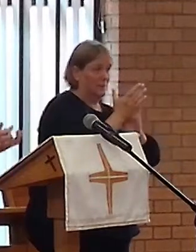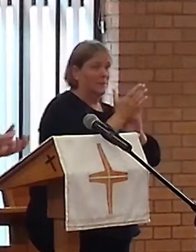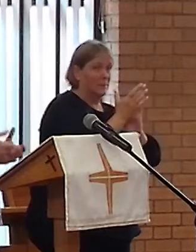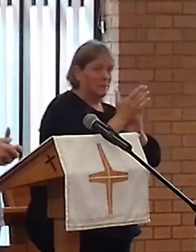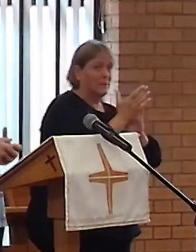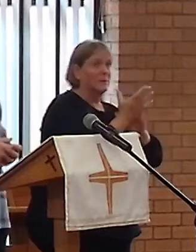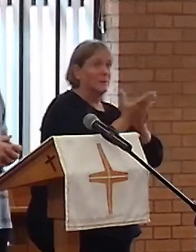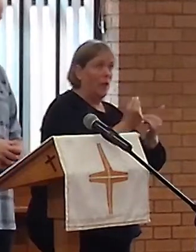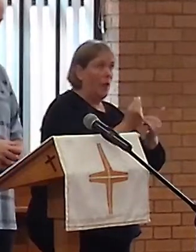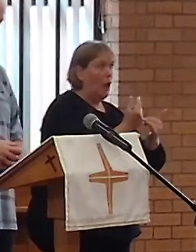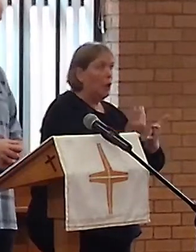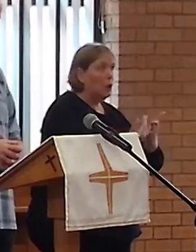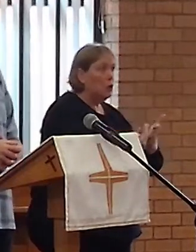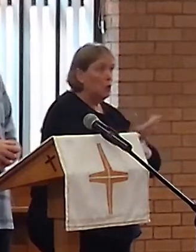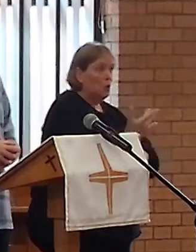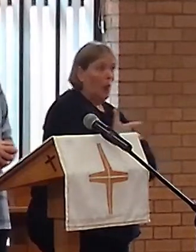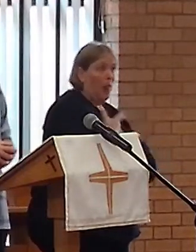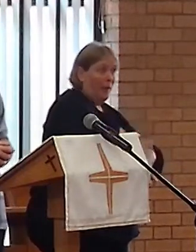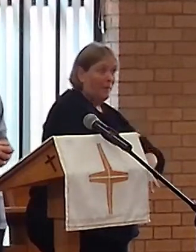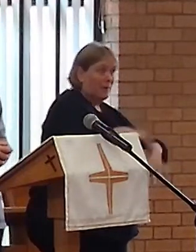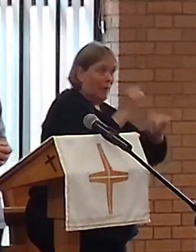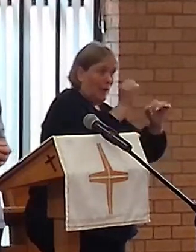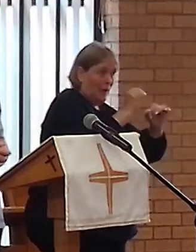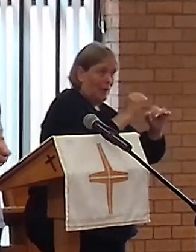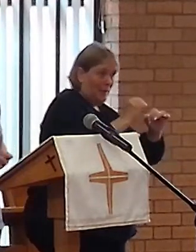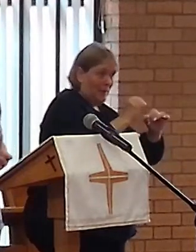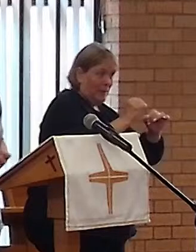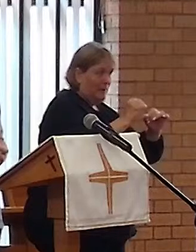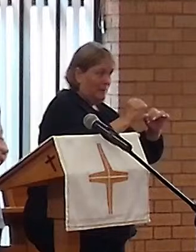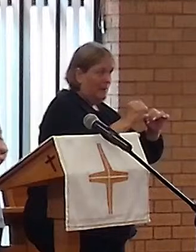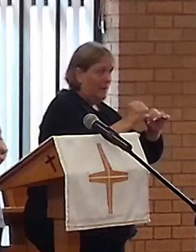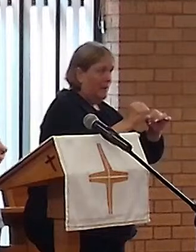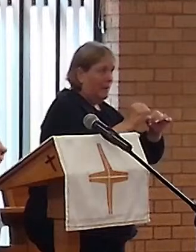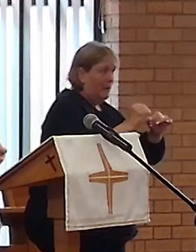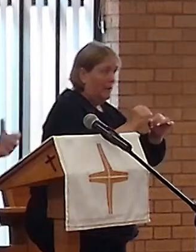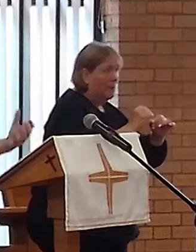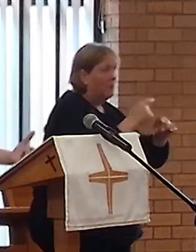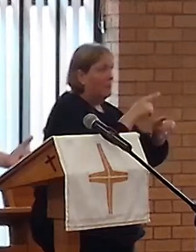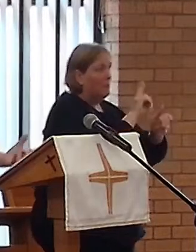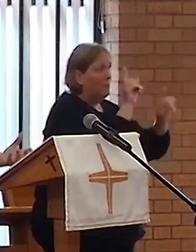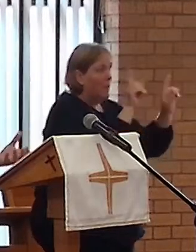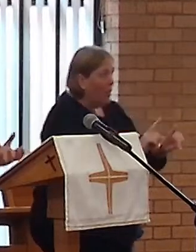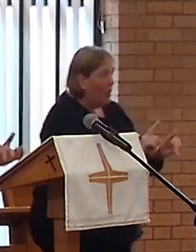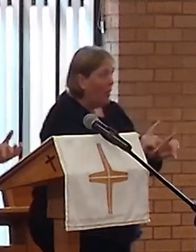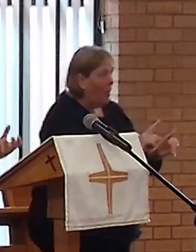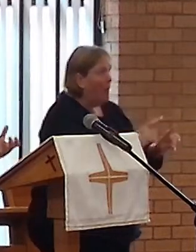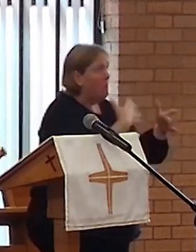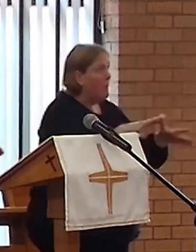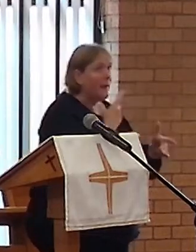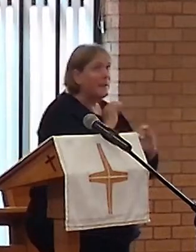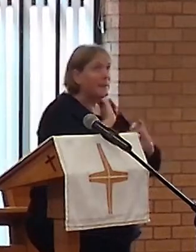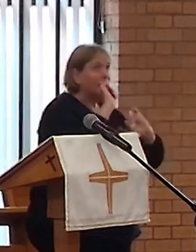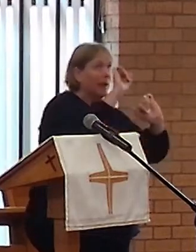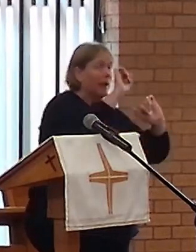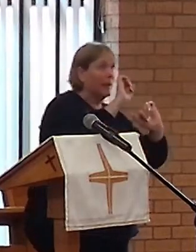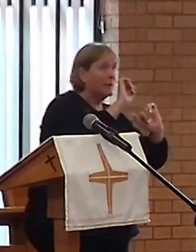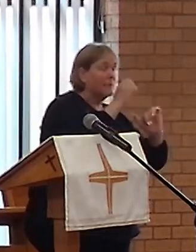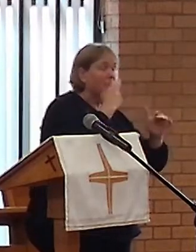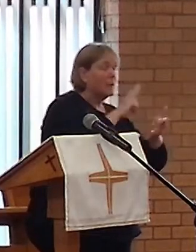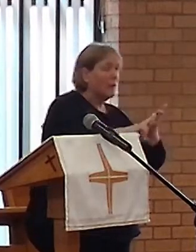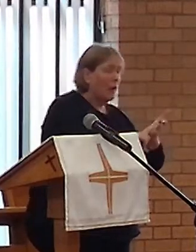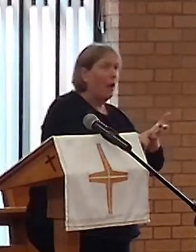this new life in Christ, those who've heard the message, believed it, and received the Holy Spirit.